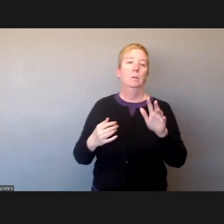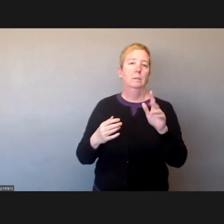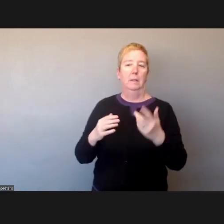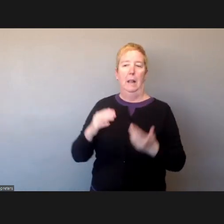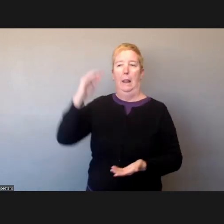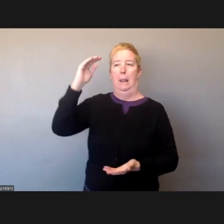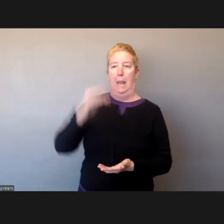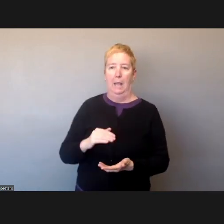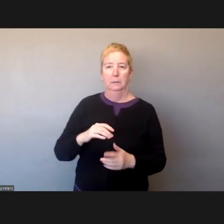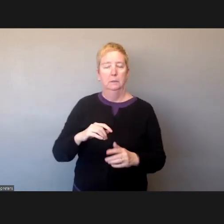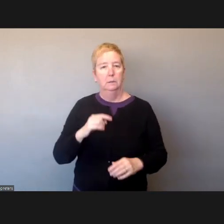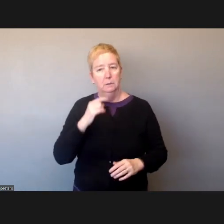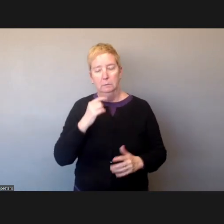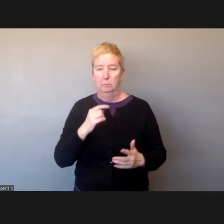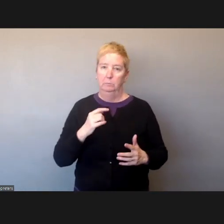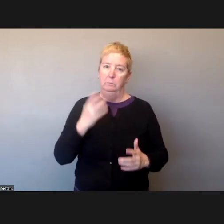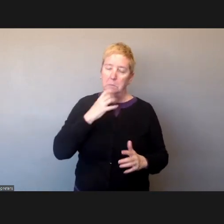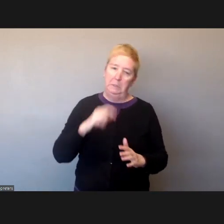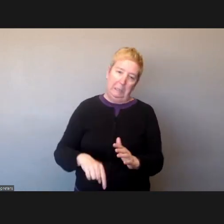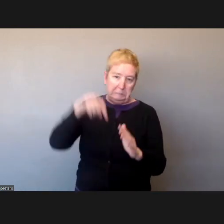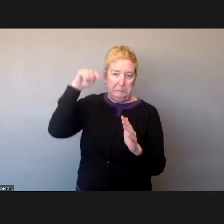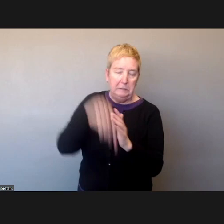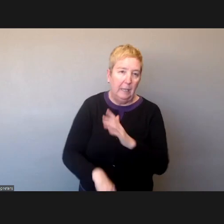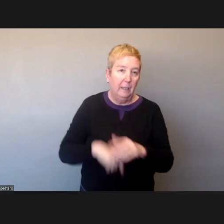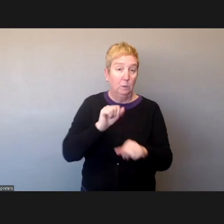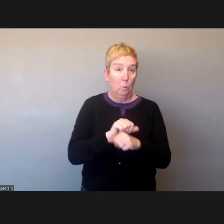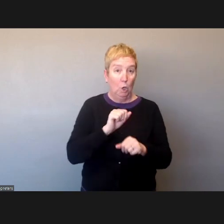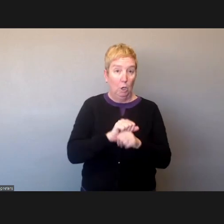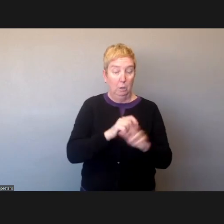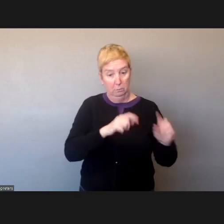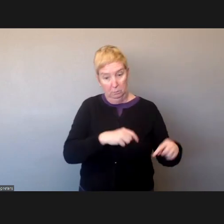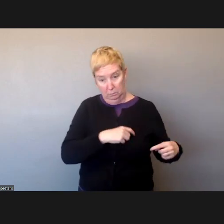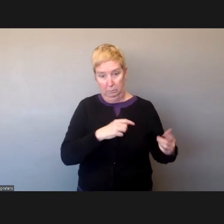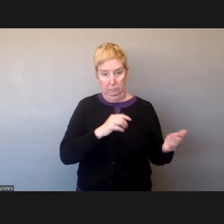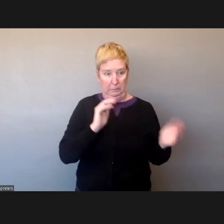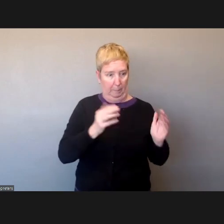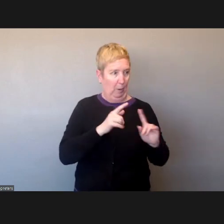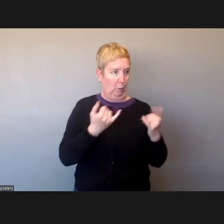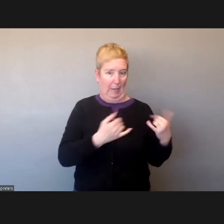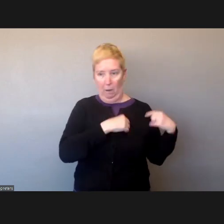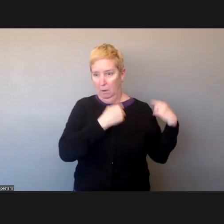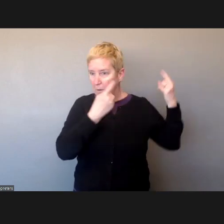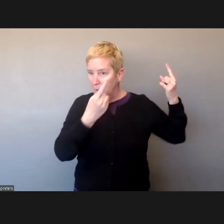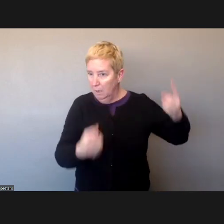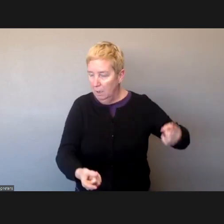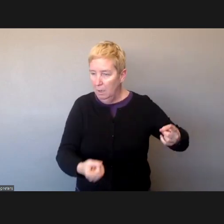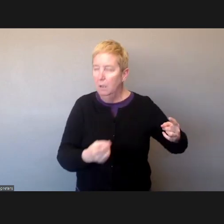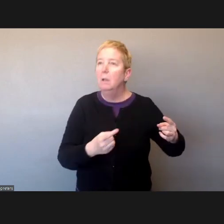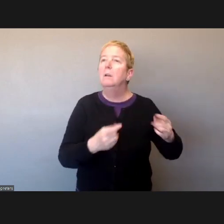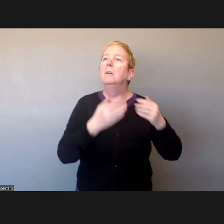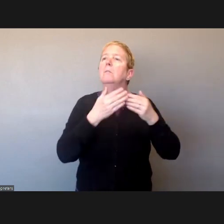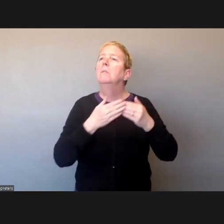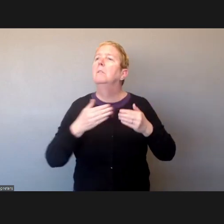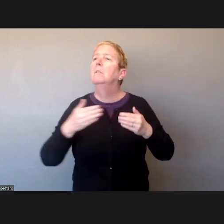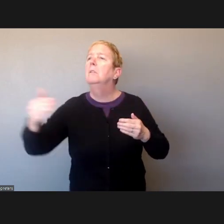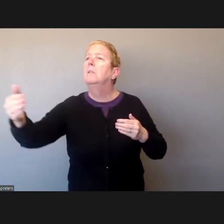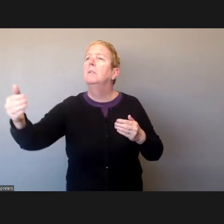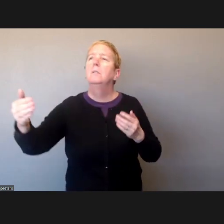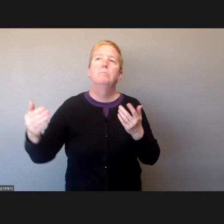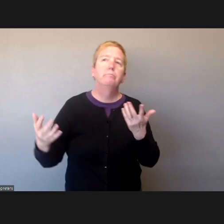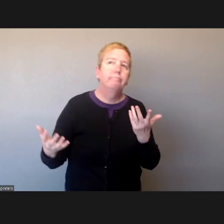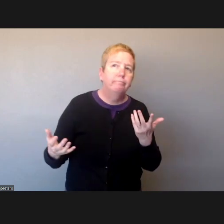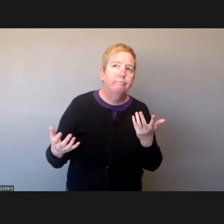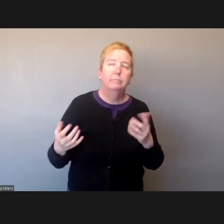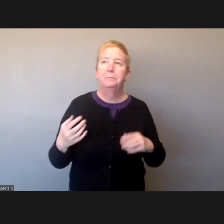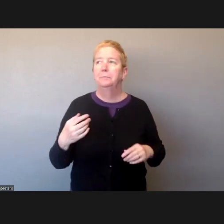of all of the work that has happened up until this point, is there something that you can tell us, or is there